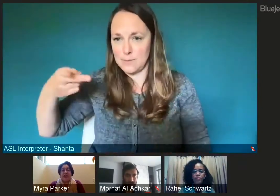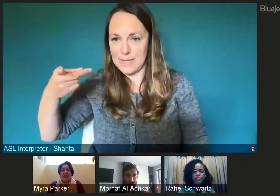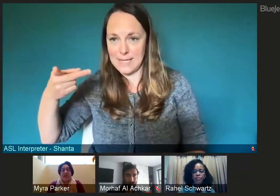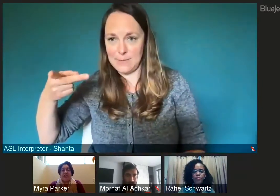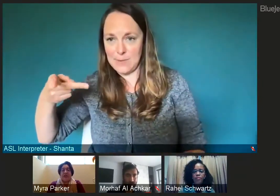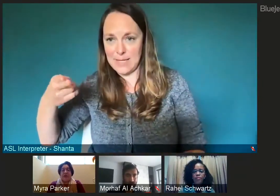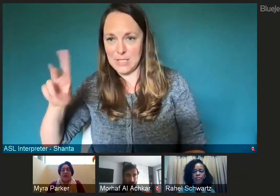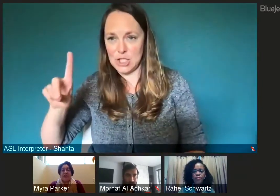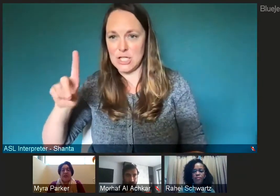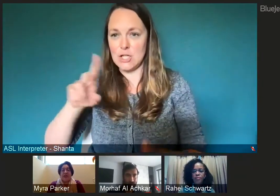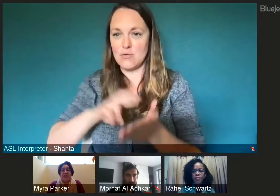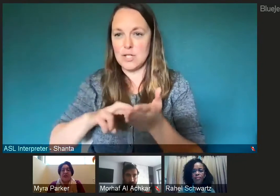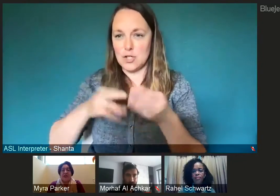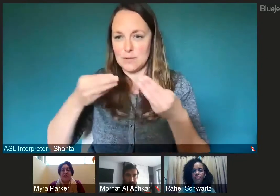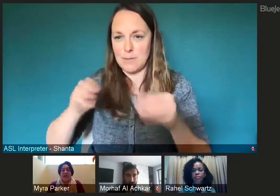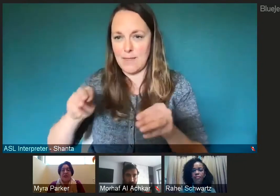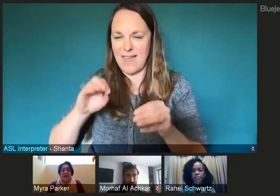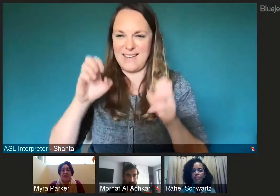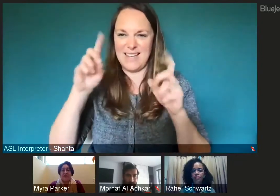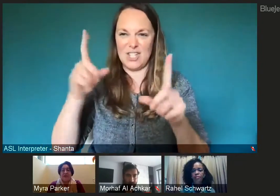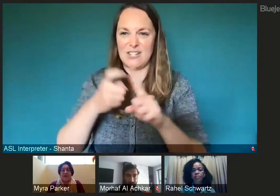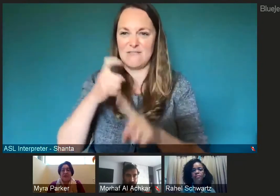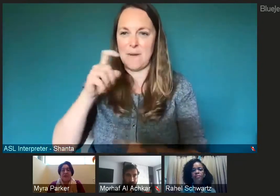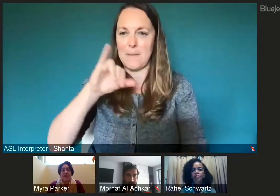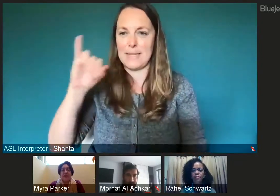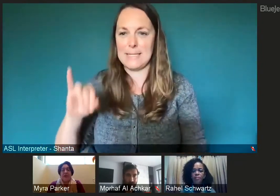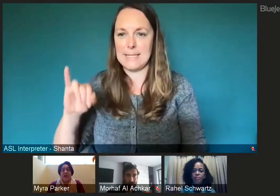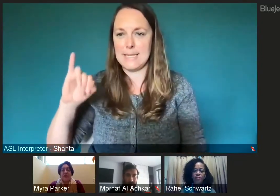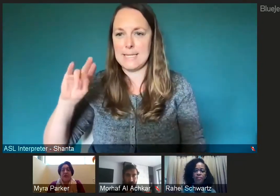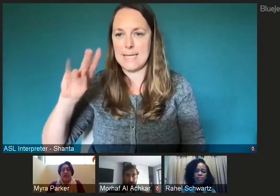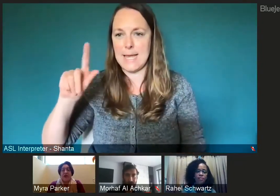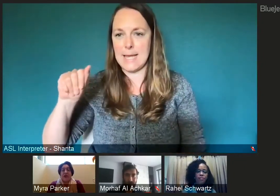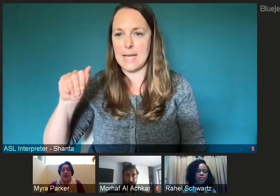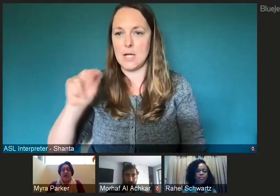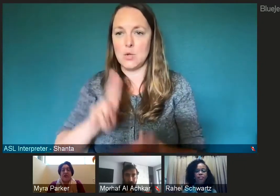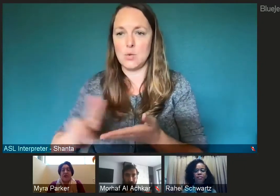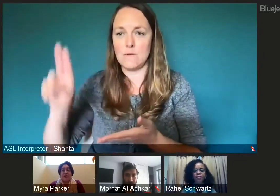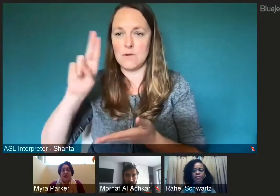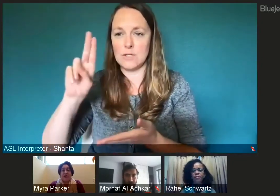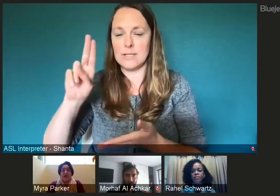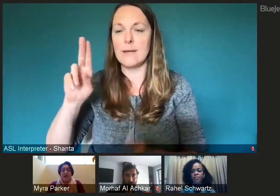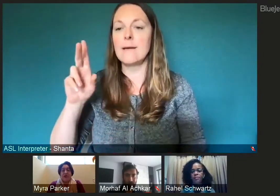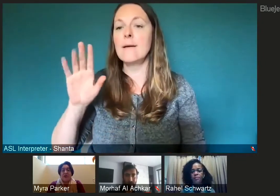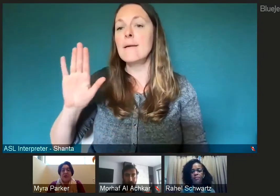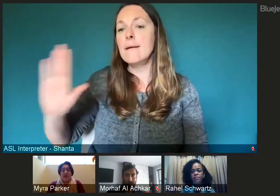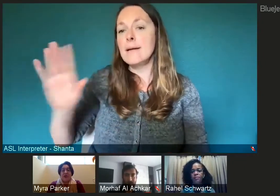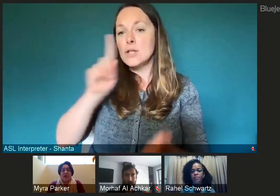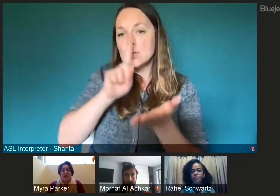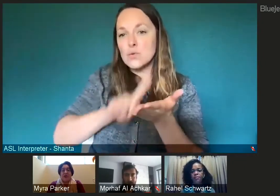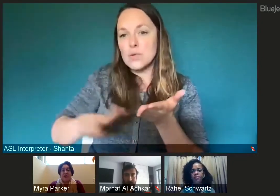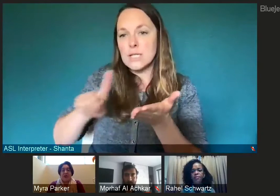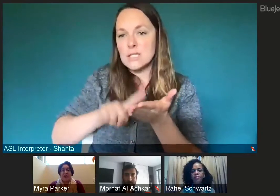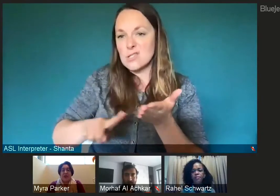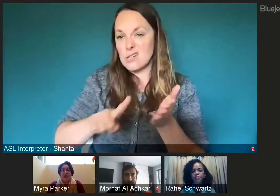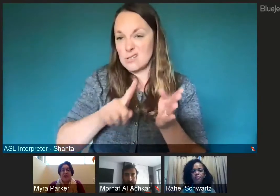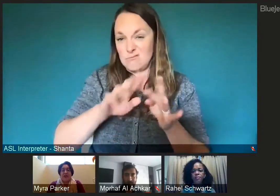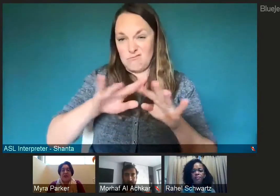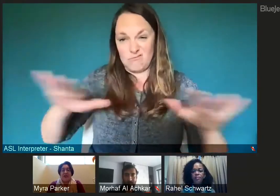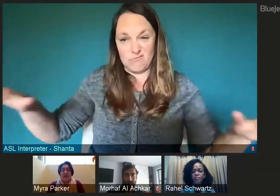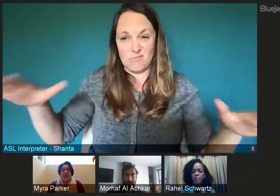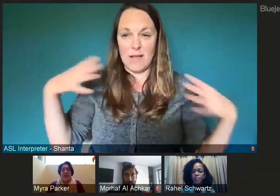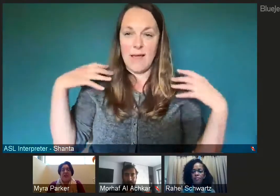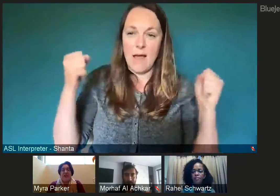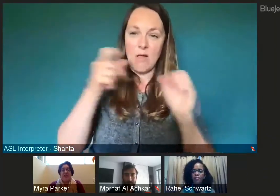in education from Indiana University. Dr. Al-Ashkar's research spans topics like health